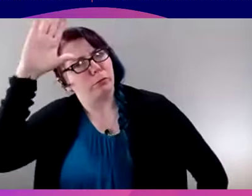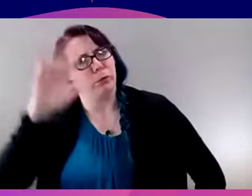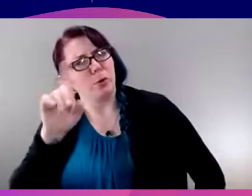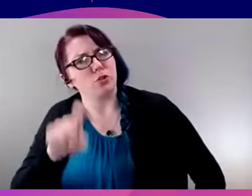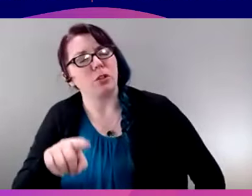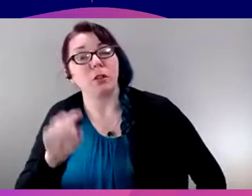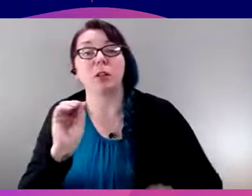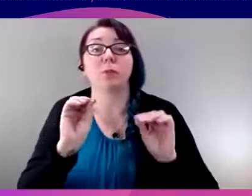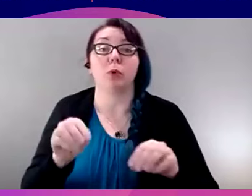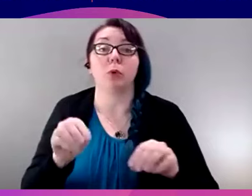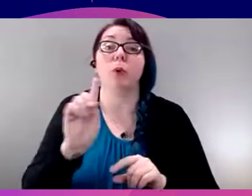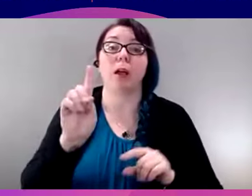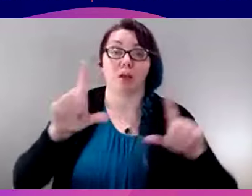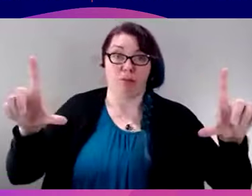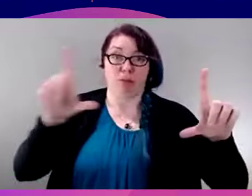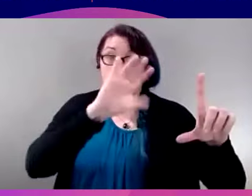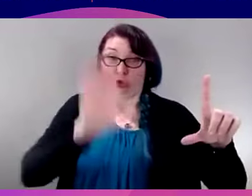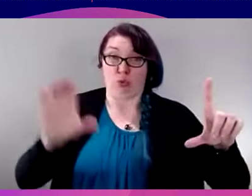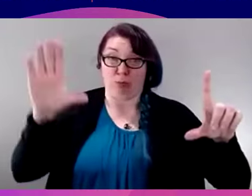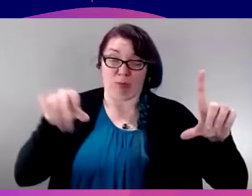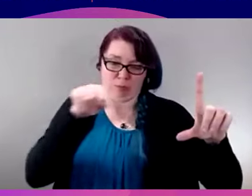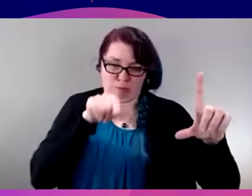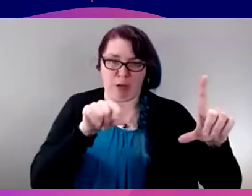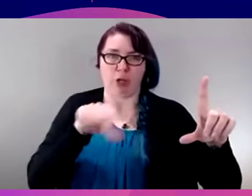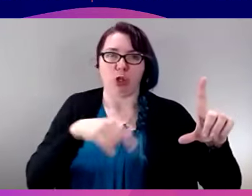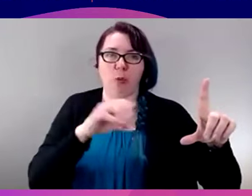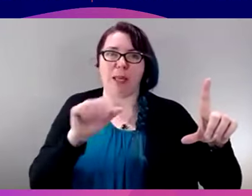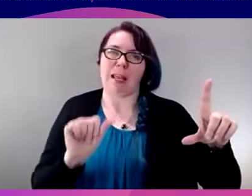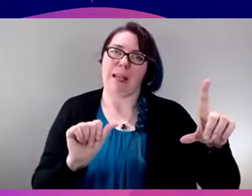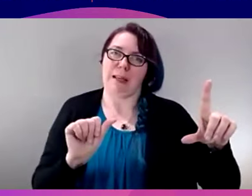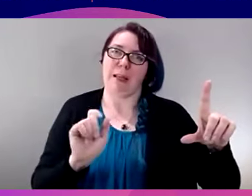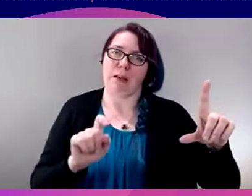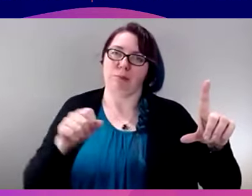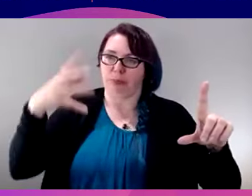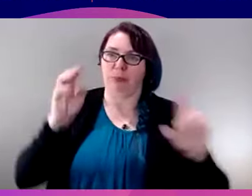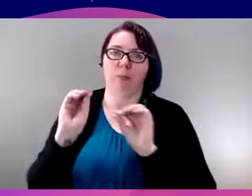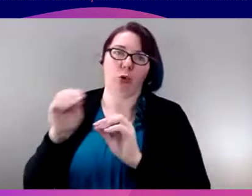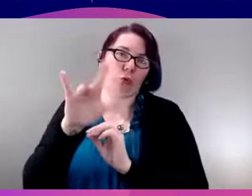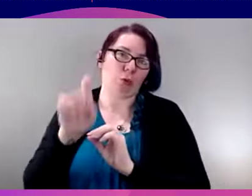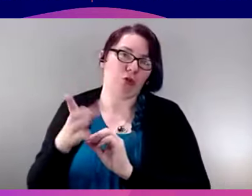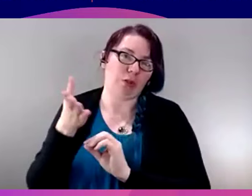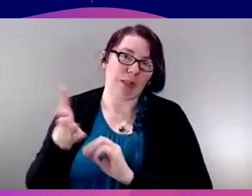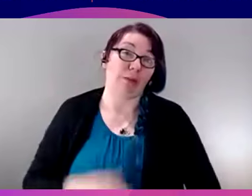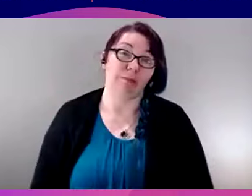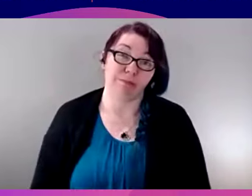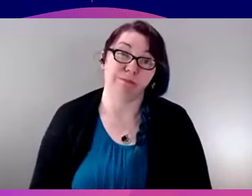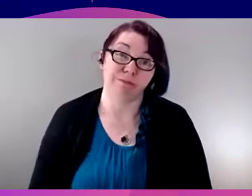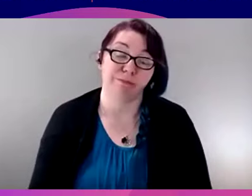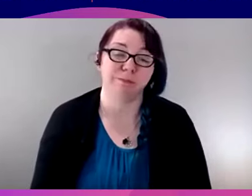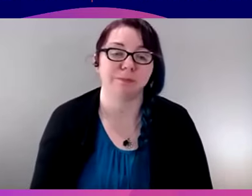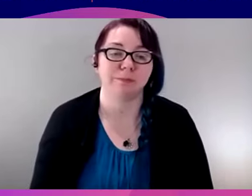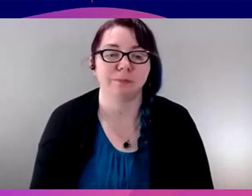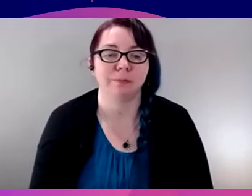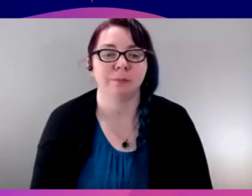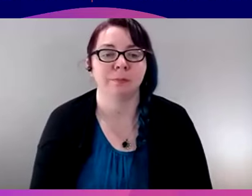box, and we'll be able to get to it. And to facilitate the Q&A session, I'm happy to be joined by my colleague